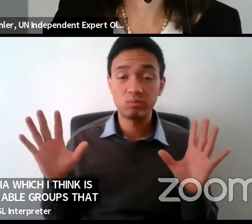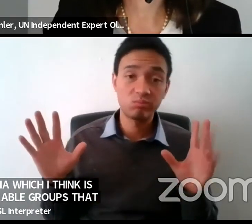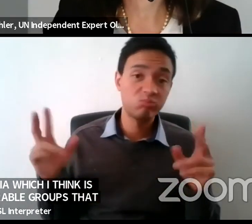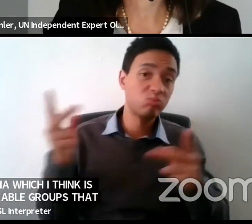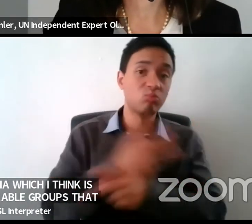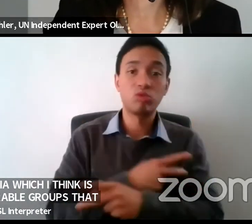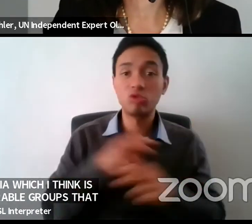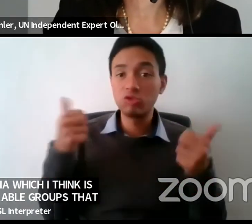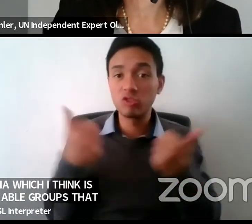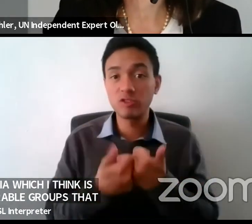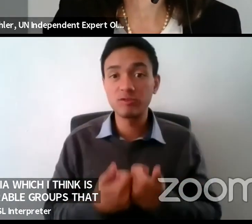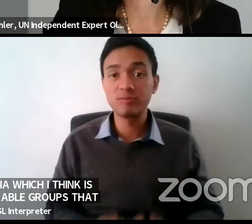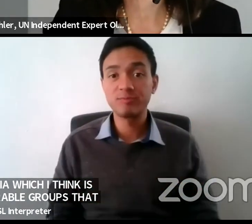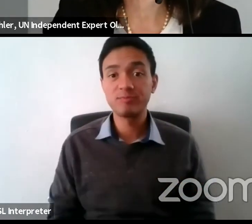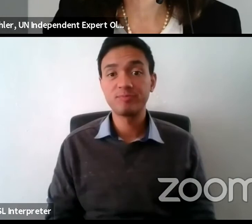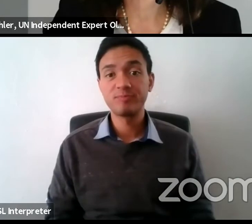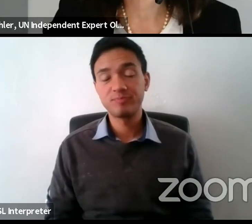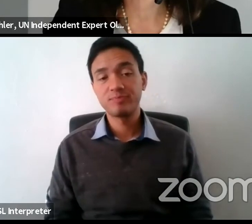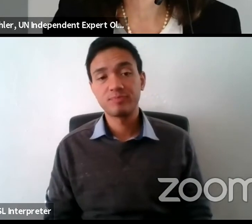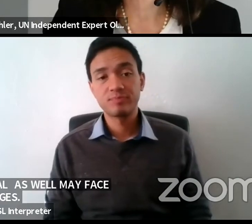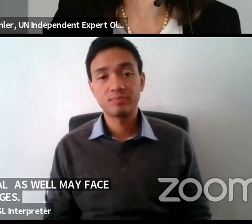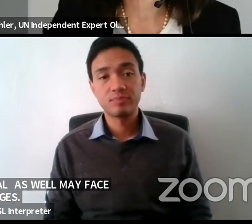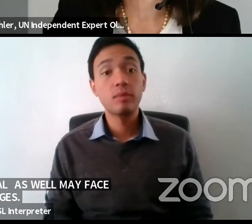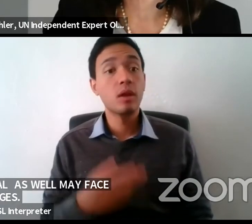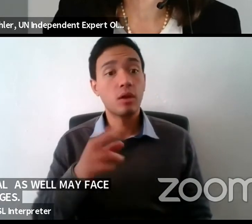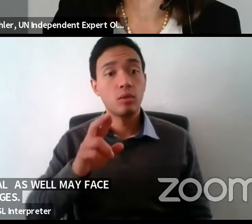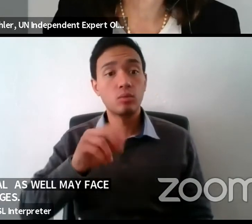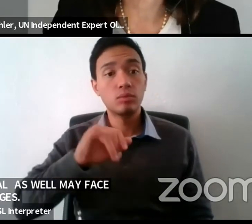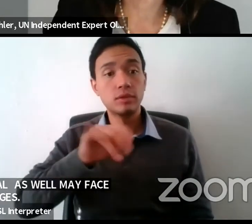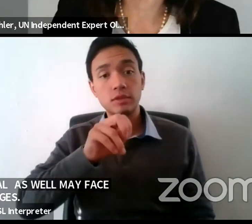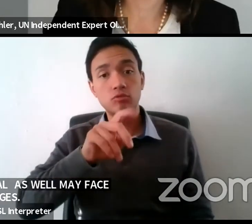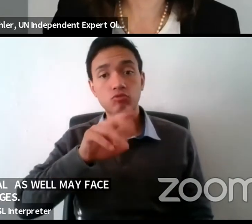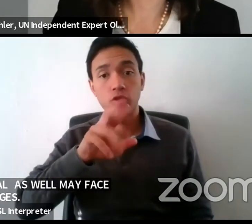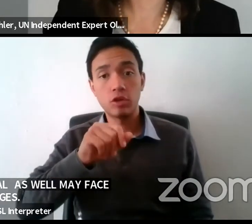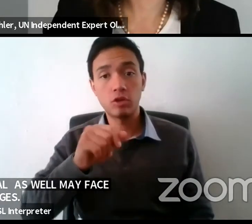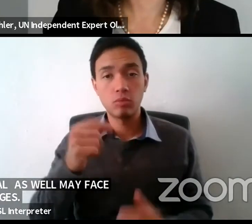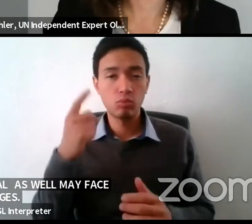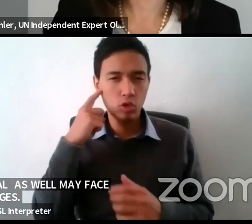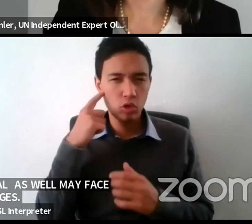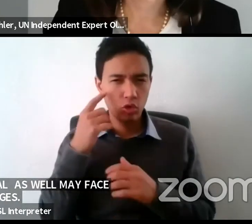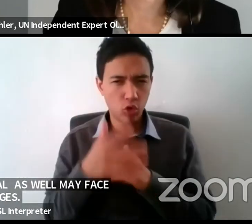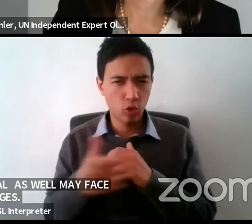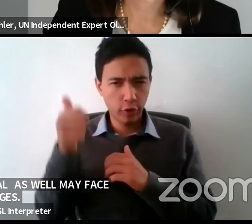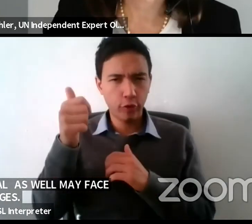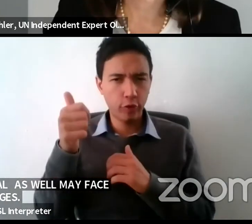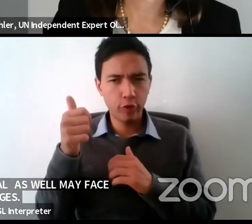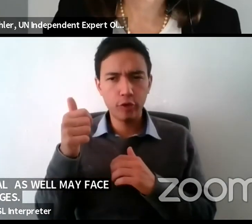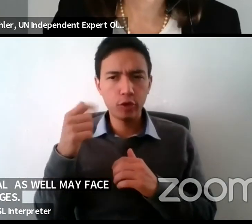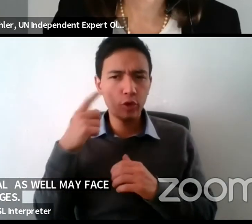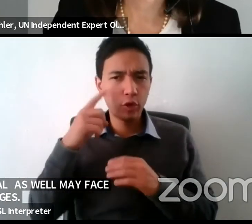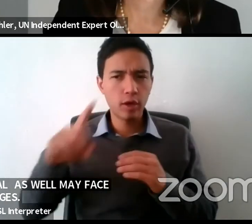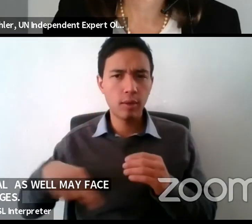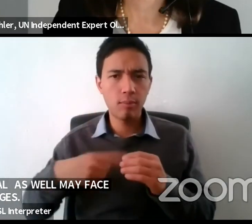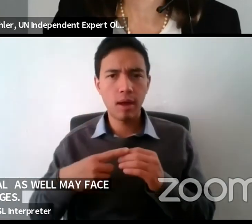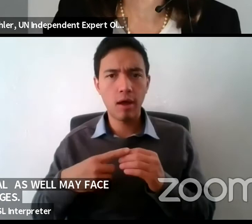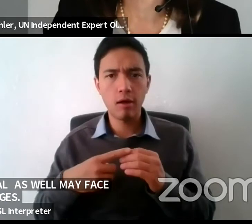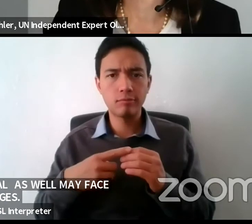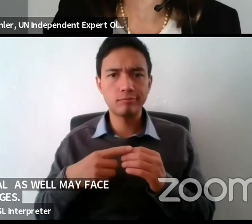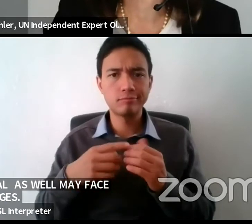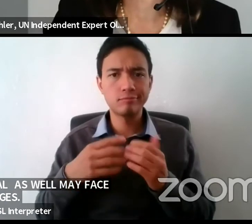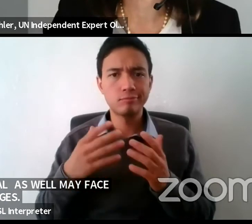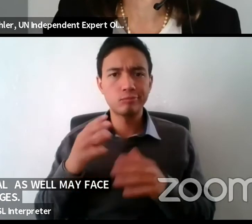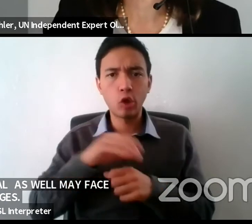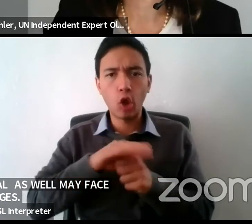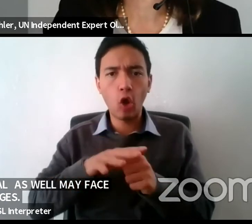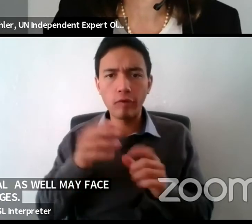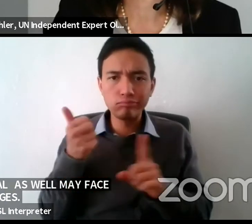challenges. Rajendra, we heard earlier today in the session a little bit about the impact of COVID, and